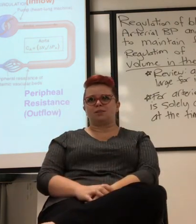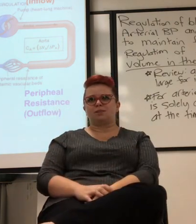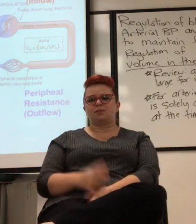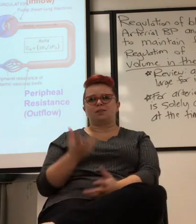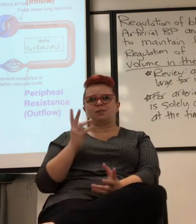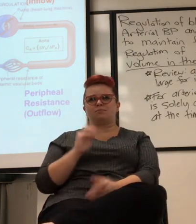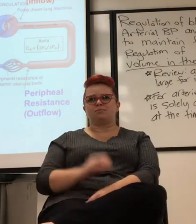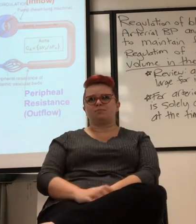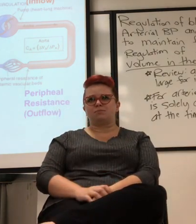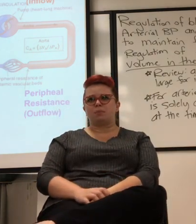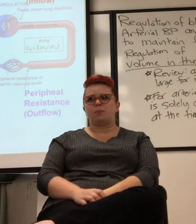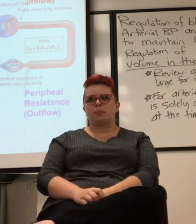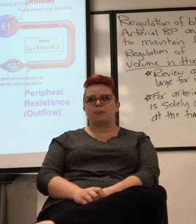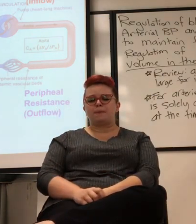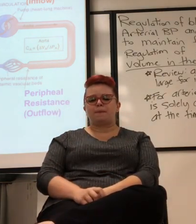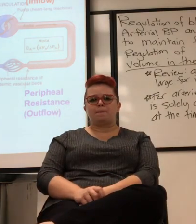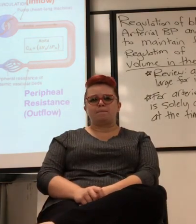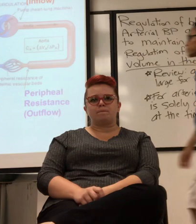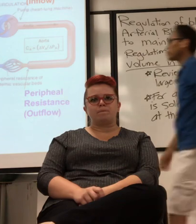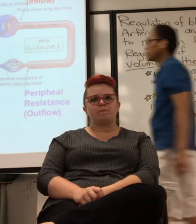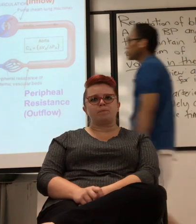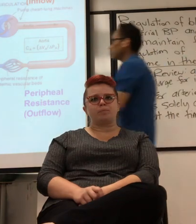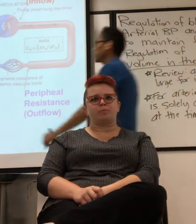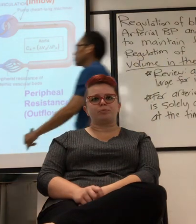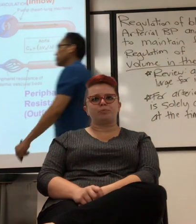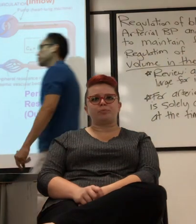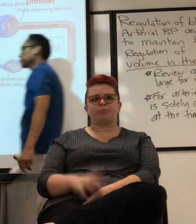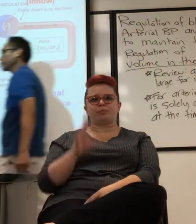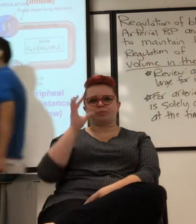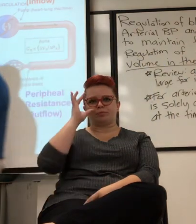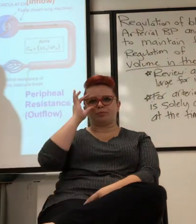all that is. So we did talk about that.